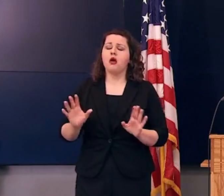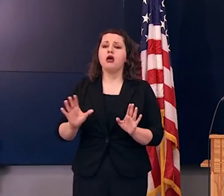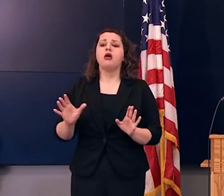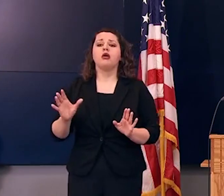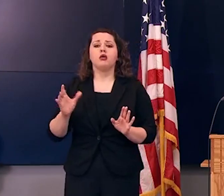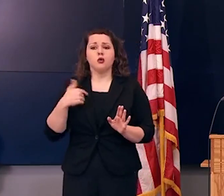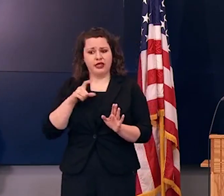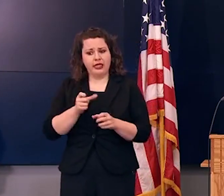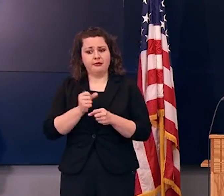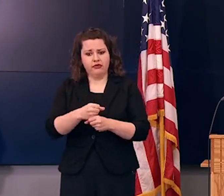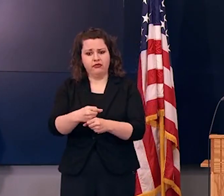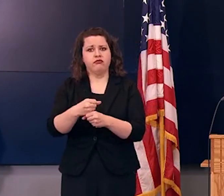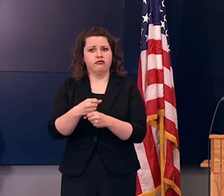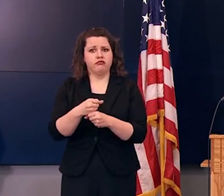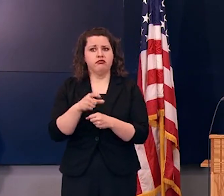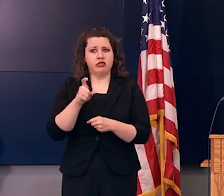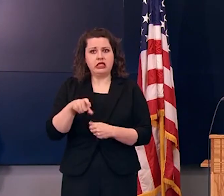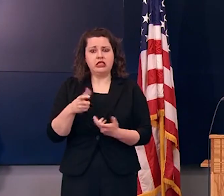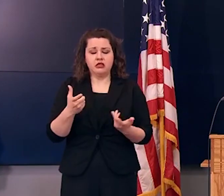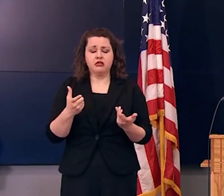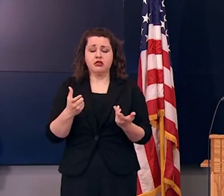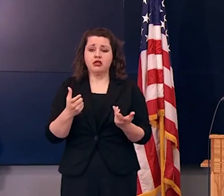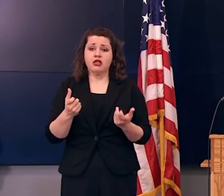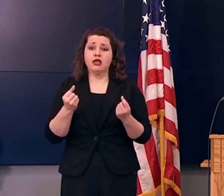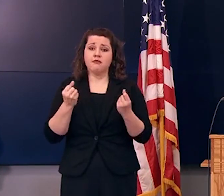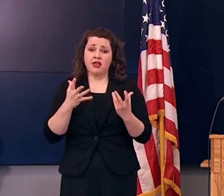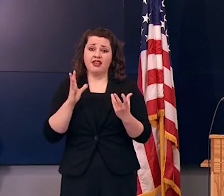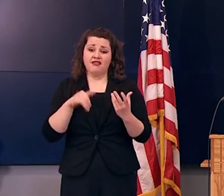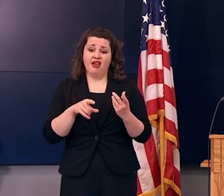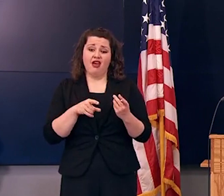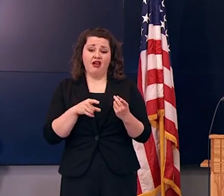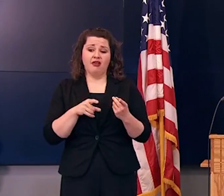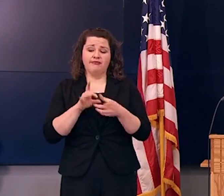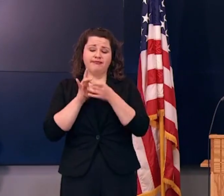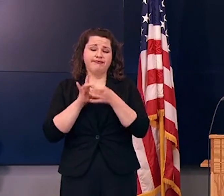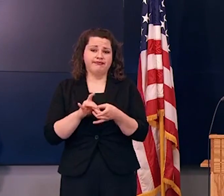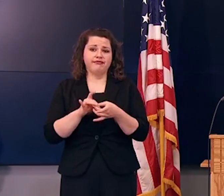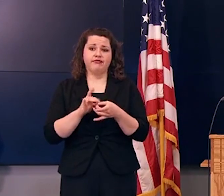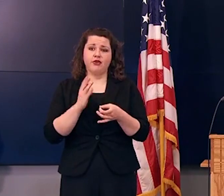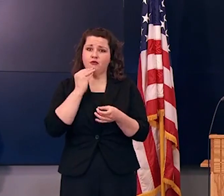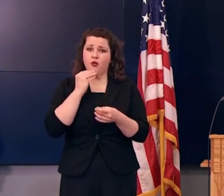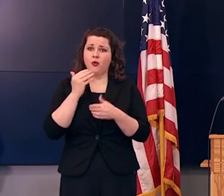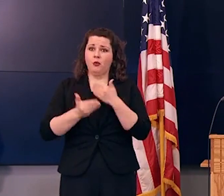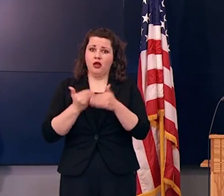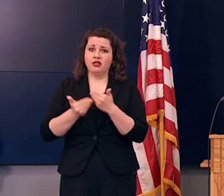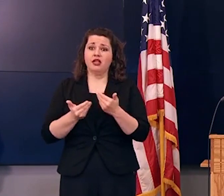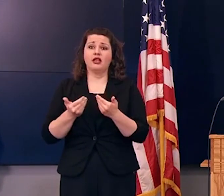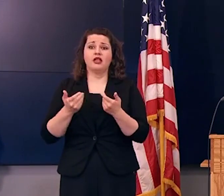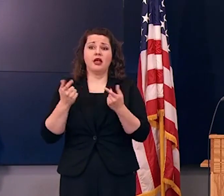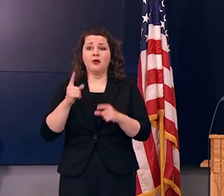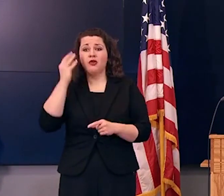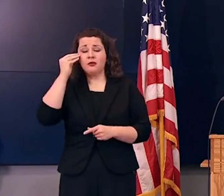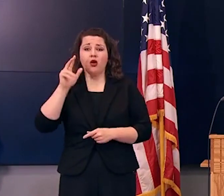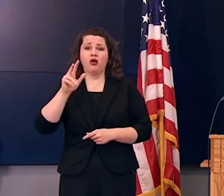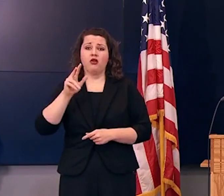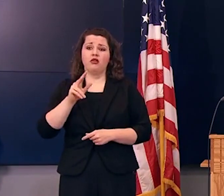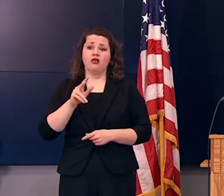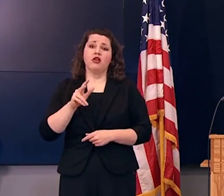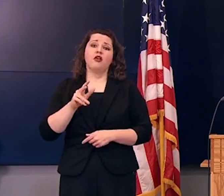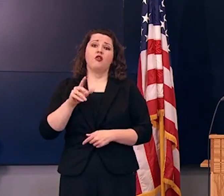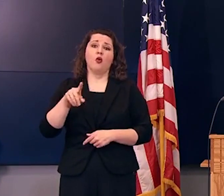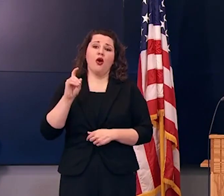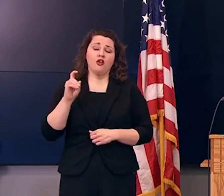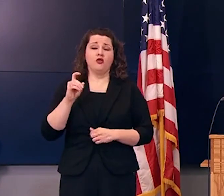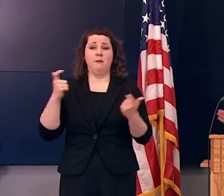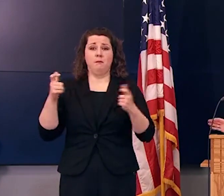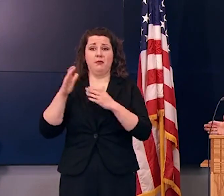need manufacturing up and going, and a lot of it is tied to our food processing. When you consider that 31 of the 100 largest